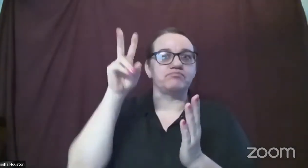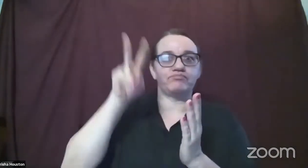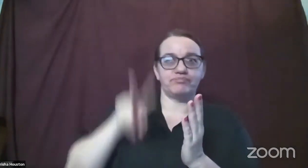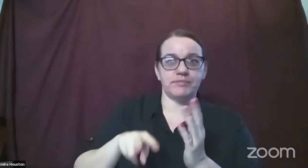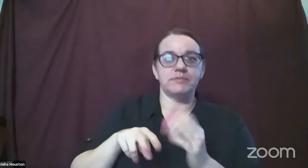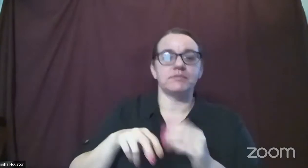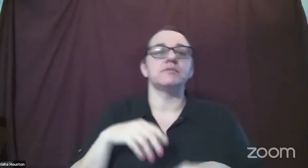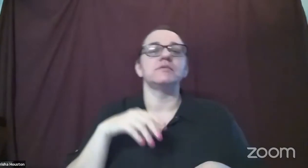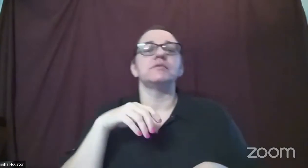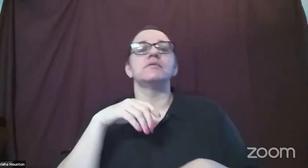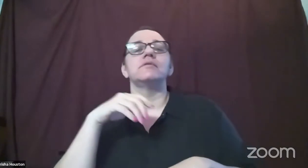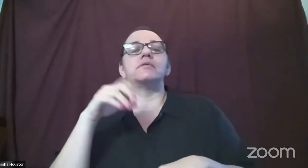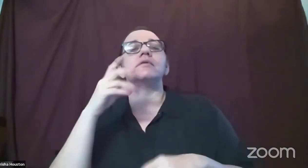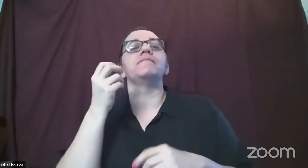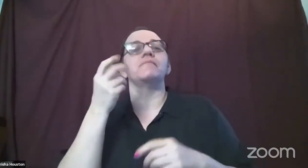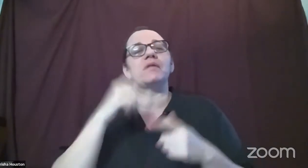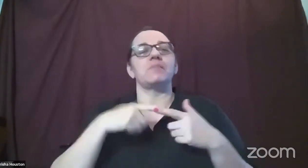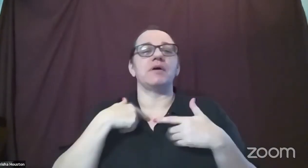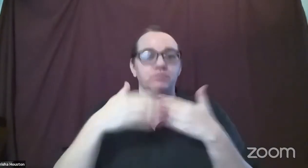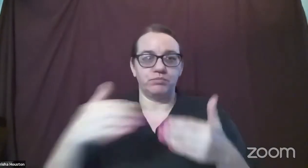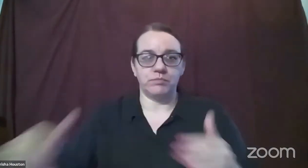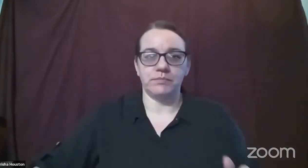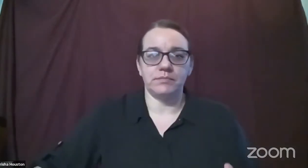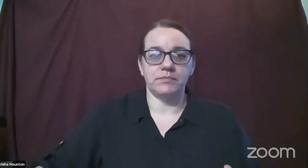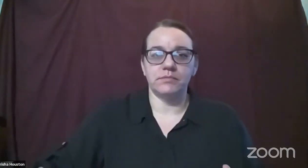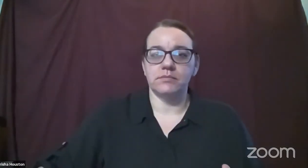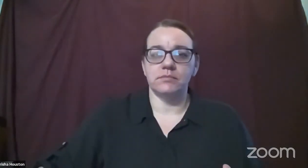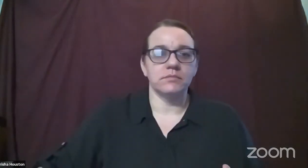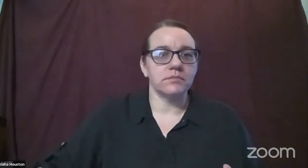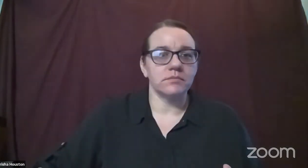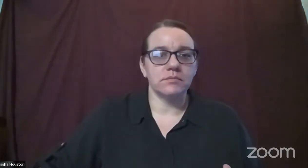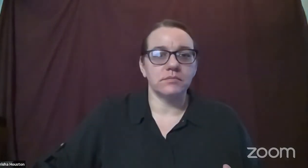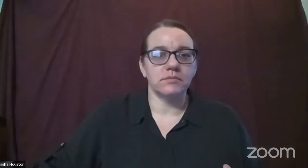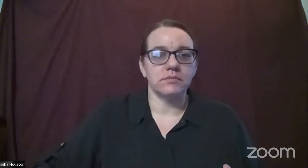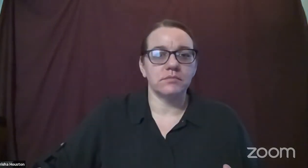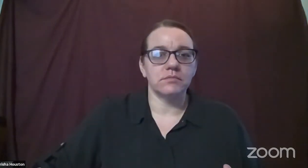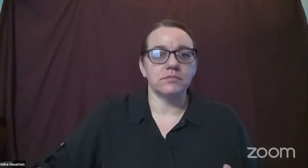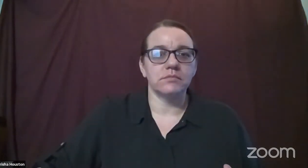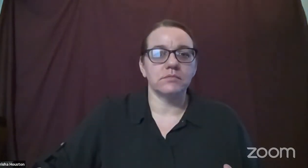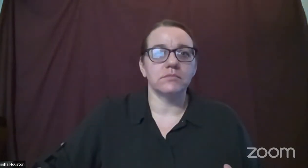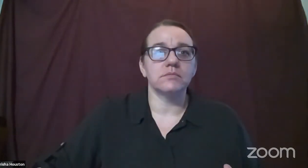I would like to show the agenda, and then we'll move on from there.